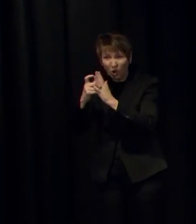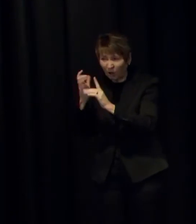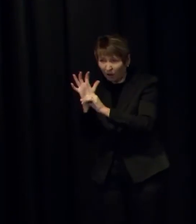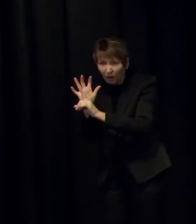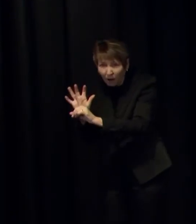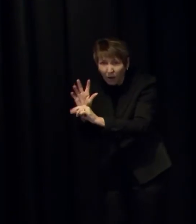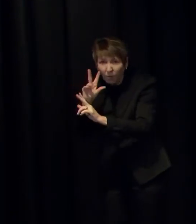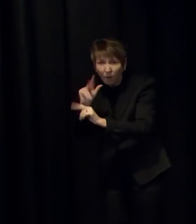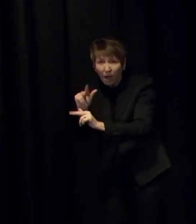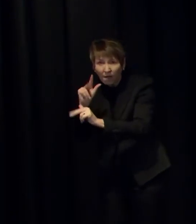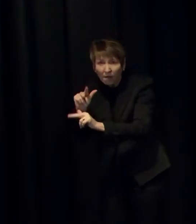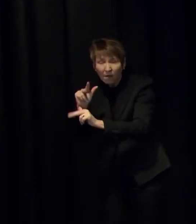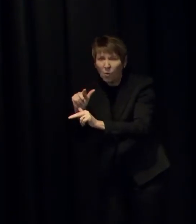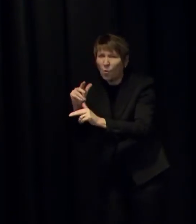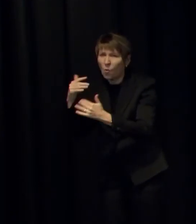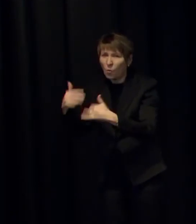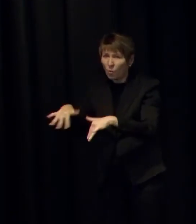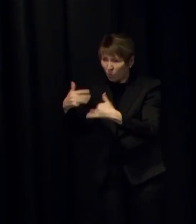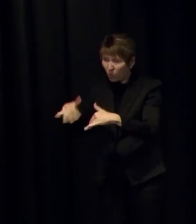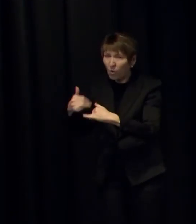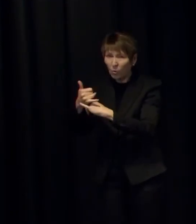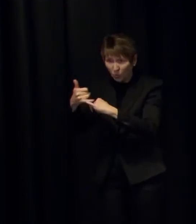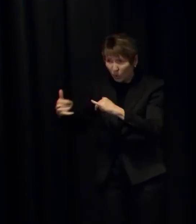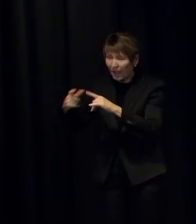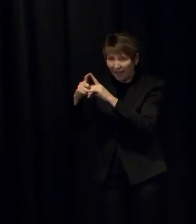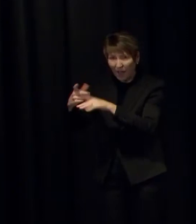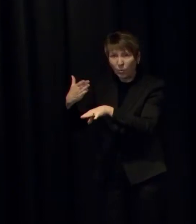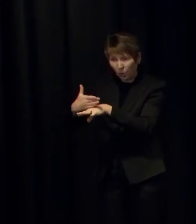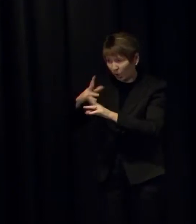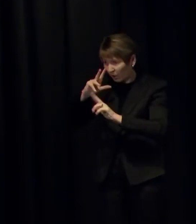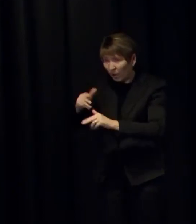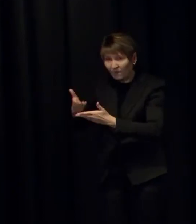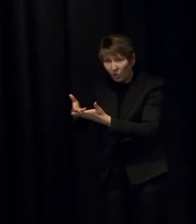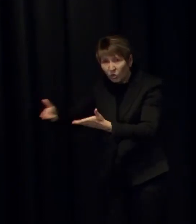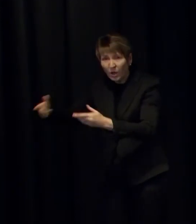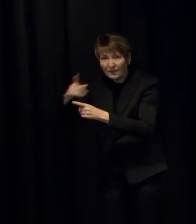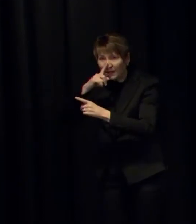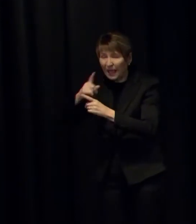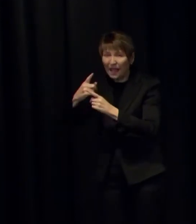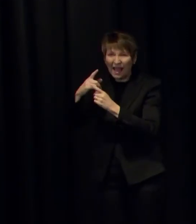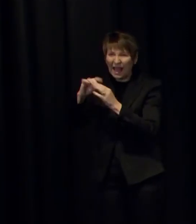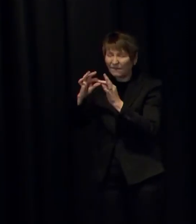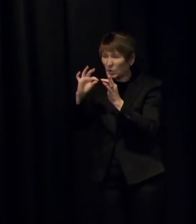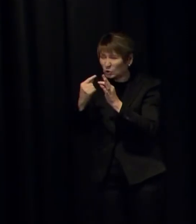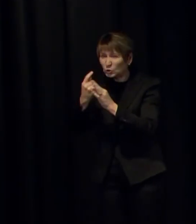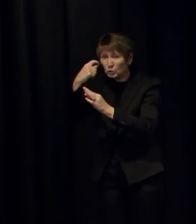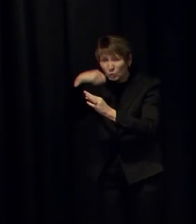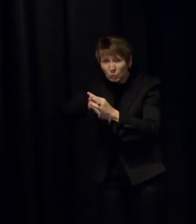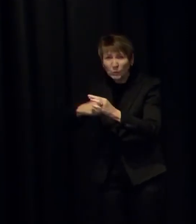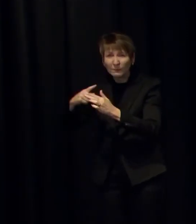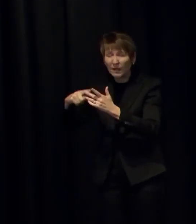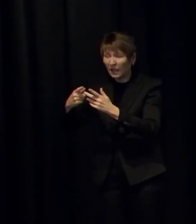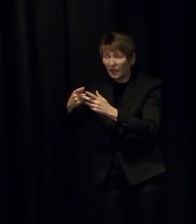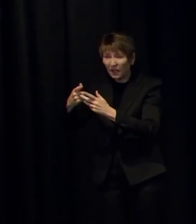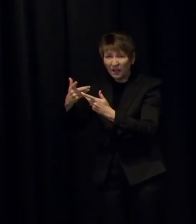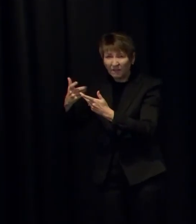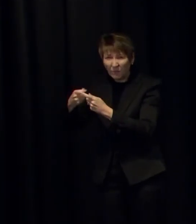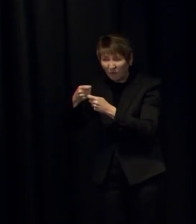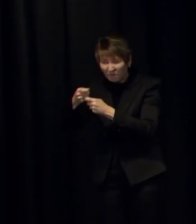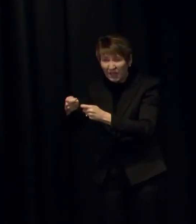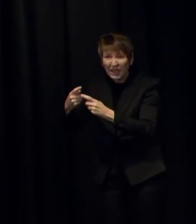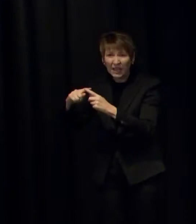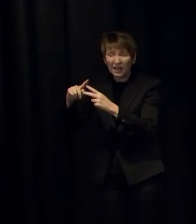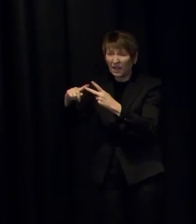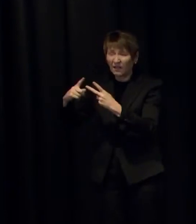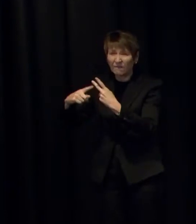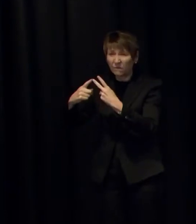that it's enormously challenging, but it does look better in terms of how stable that is through November, December. It's not